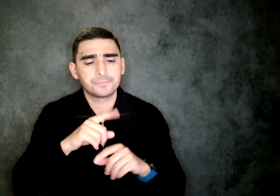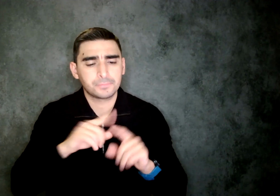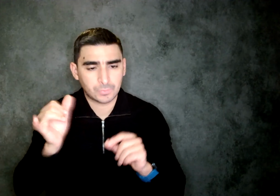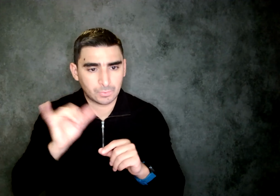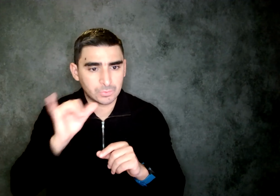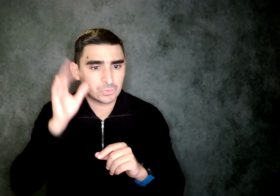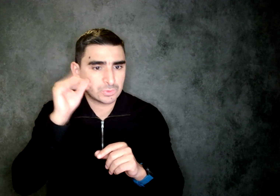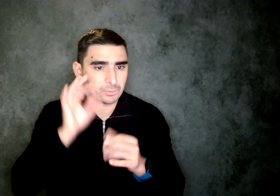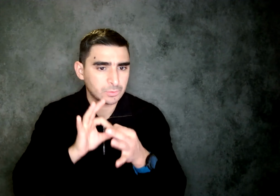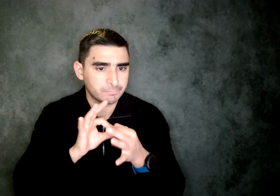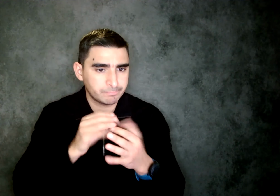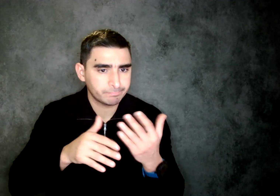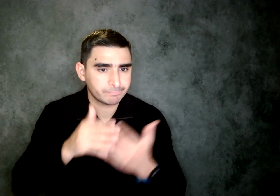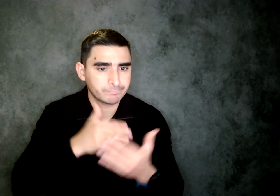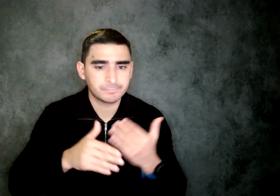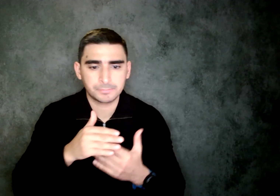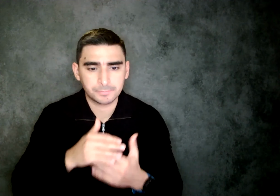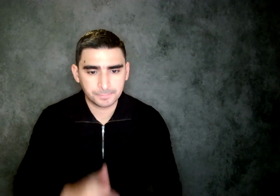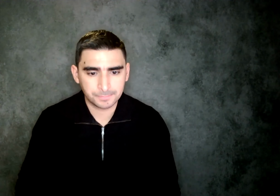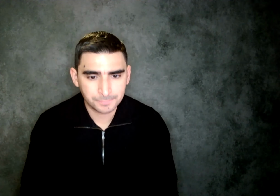social. ¿Todo bien,